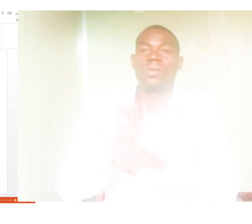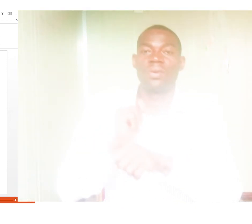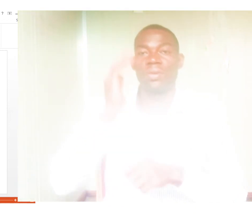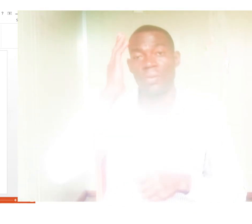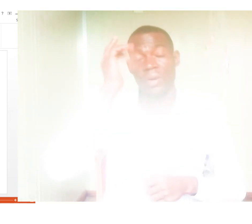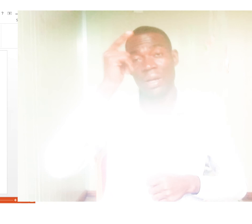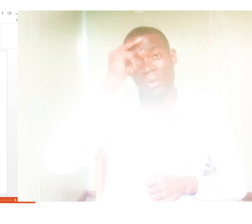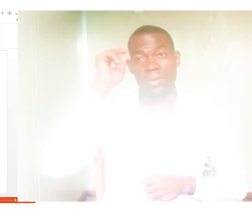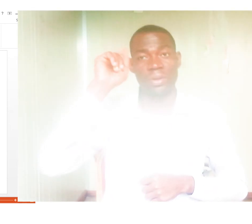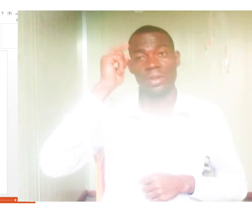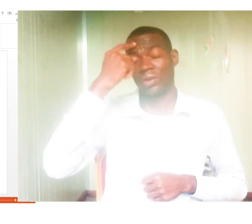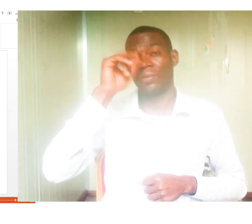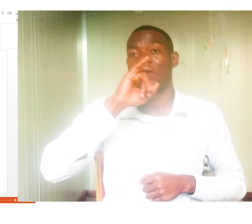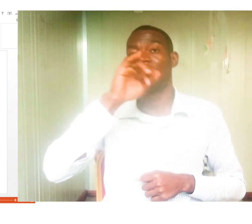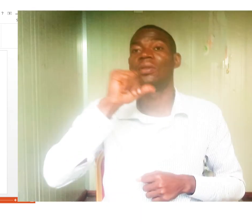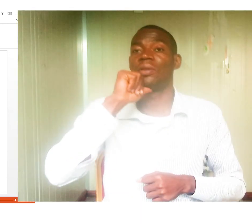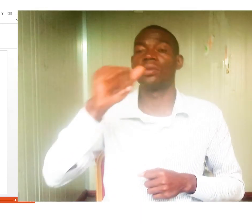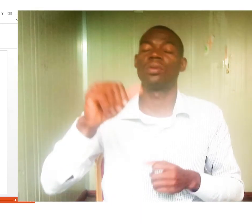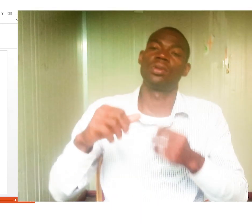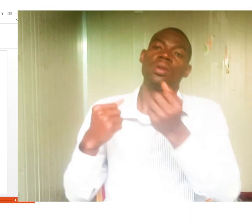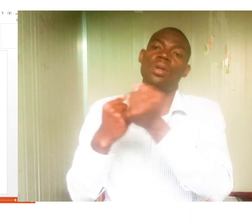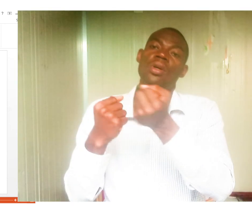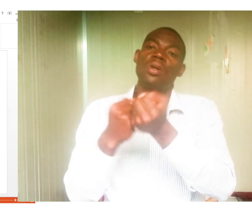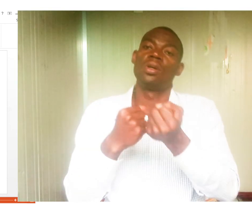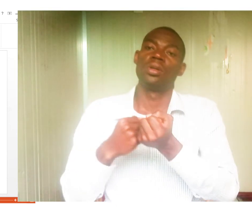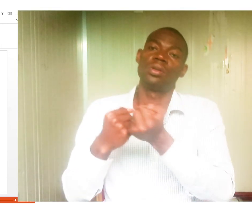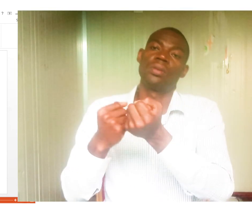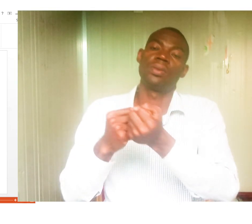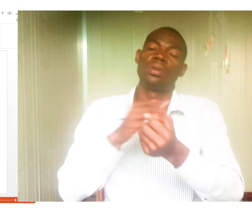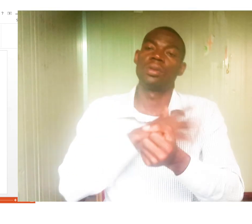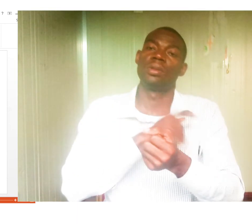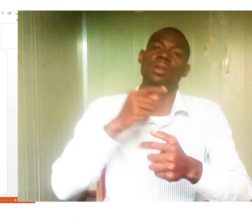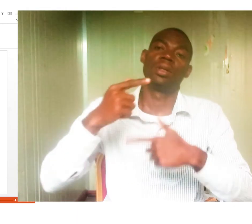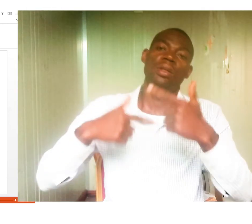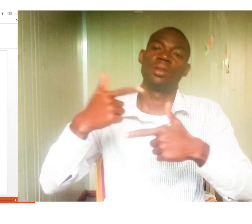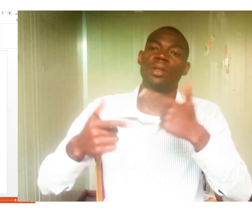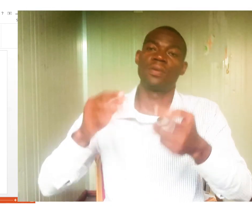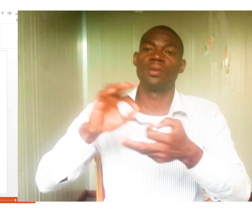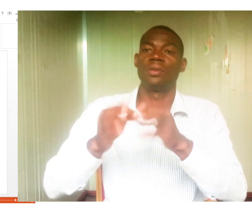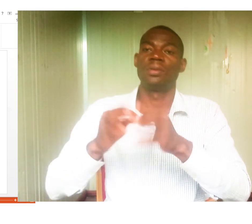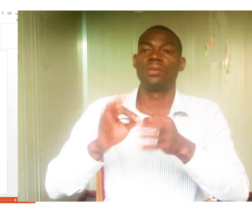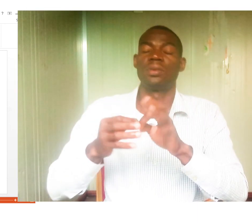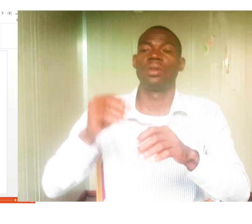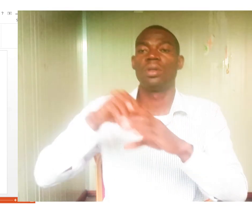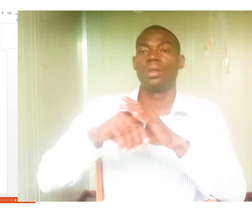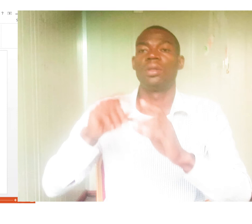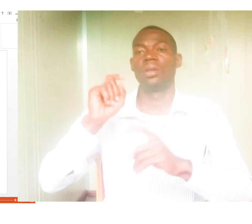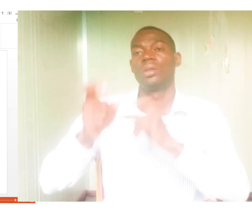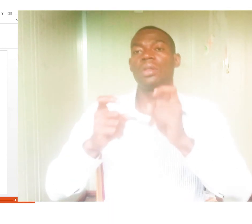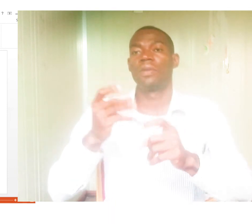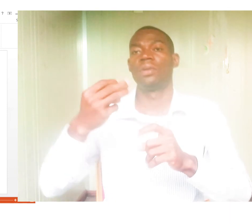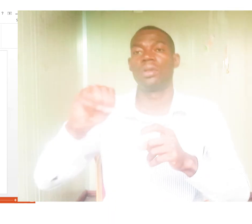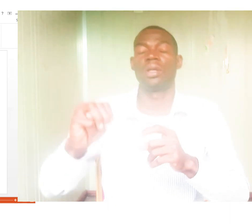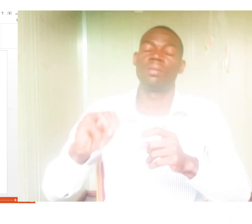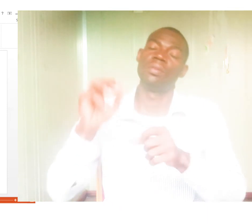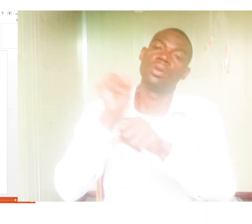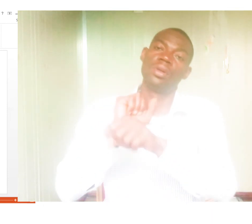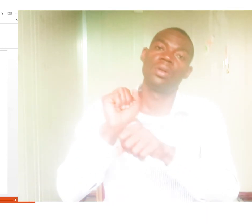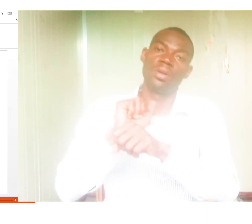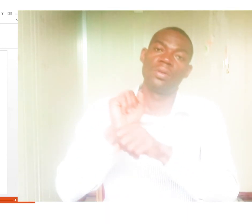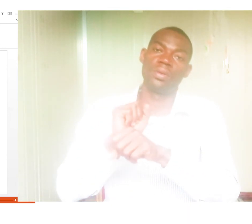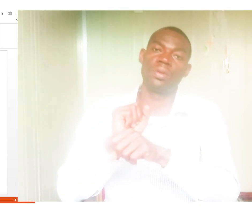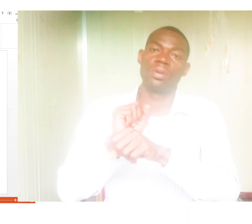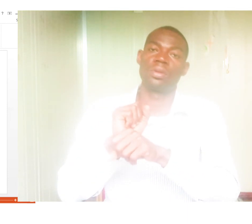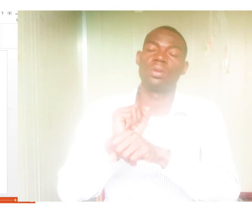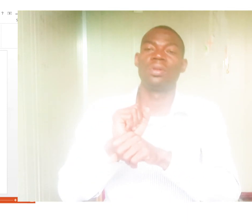not supporting the sign language interpreters in giving them employment. Even private